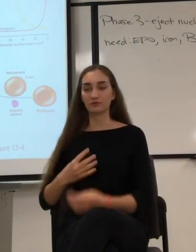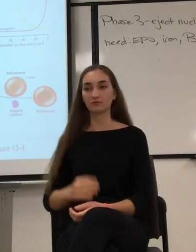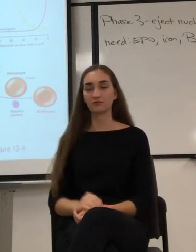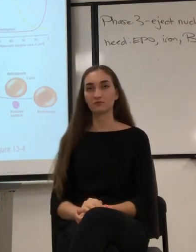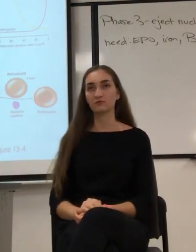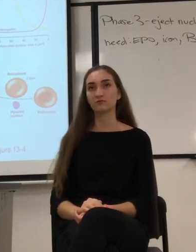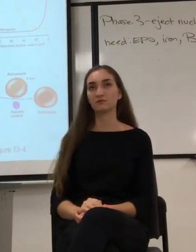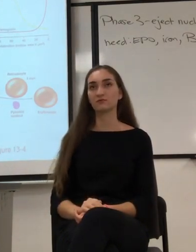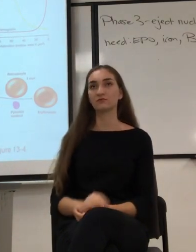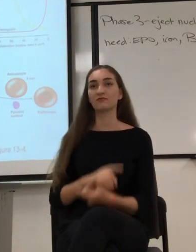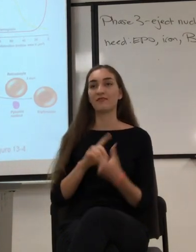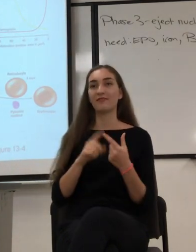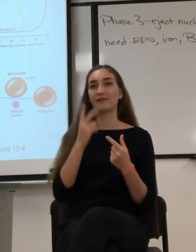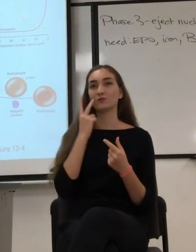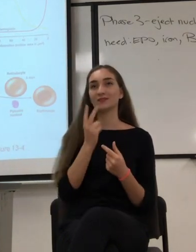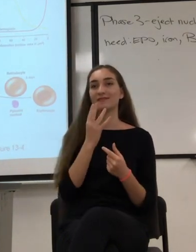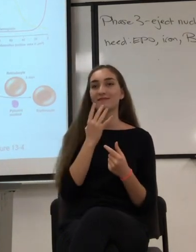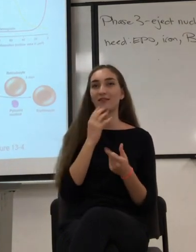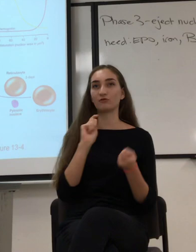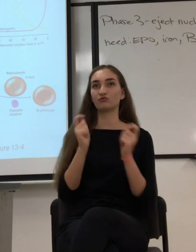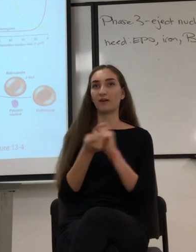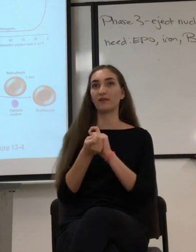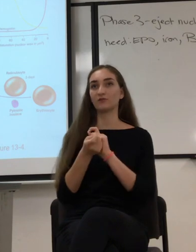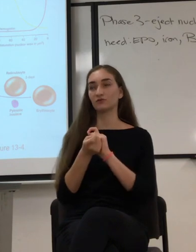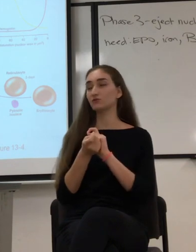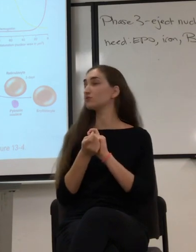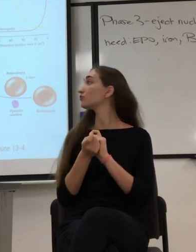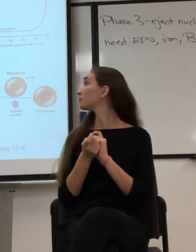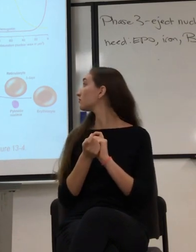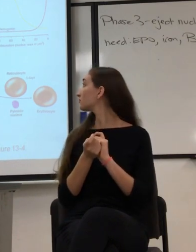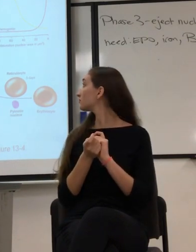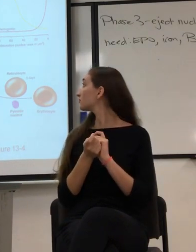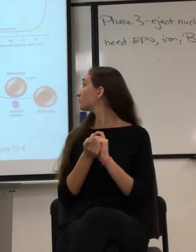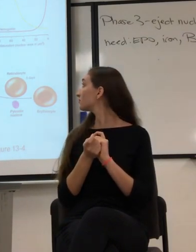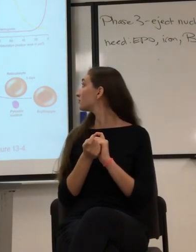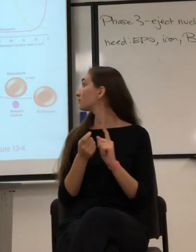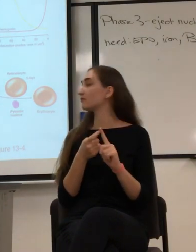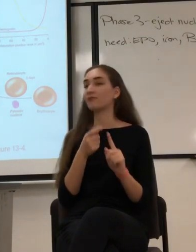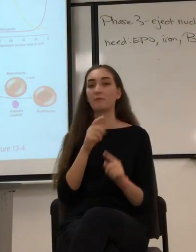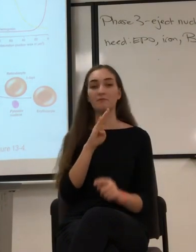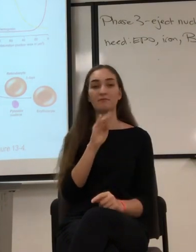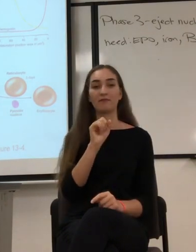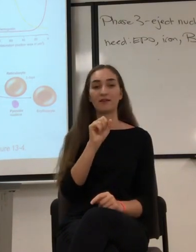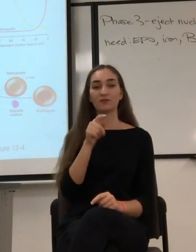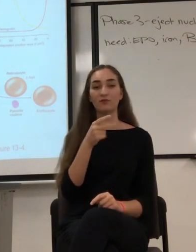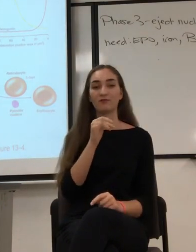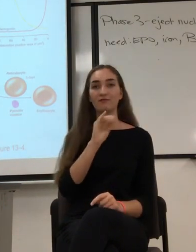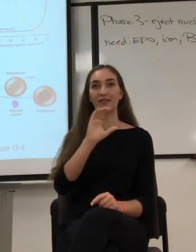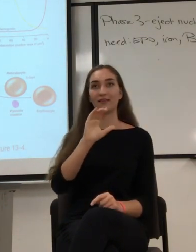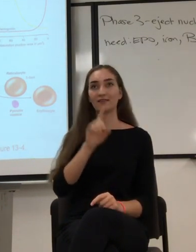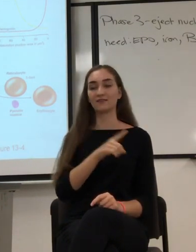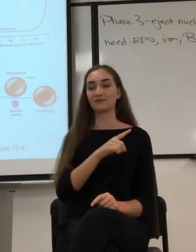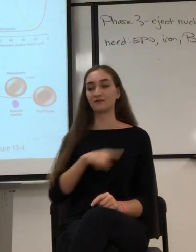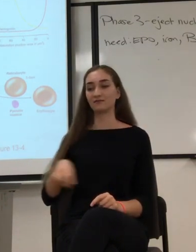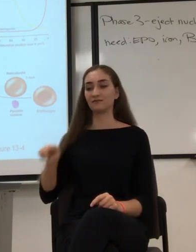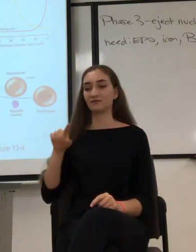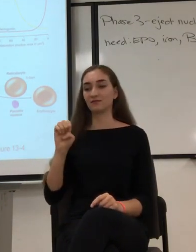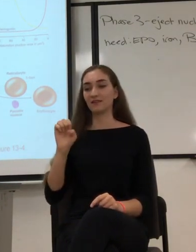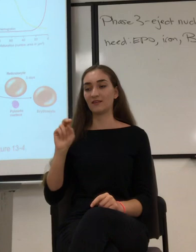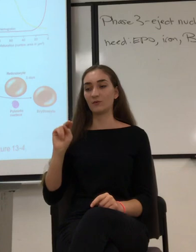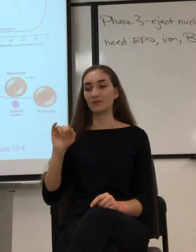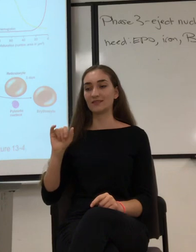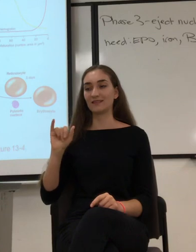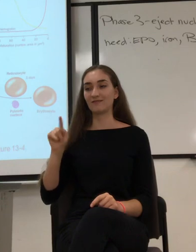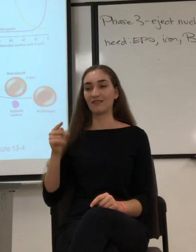Okay. And then you have that color change too, from basophilic down here to eosinophilic, basically from